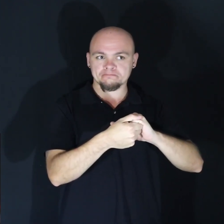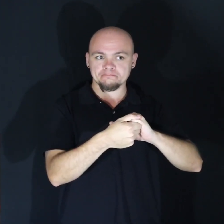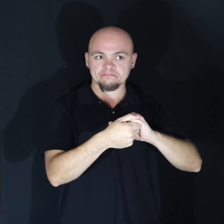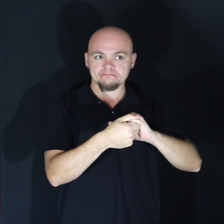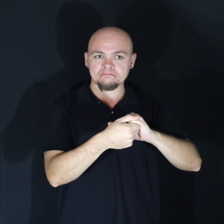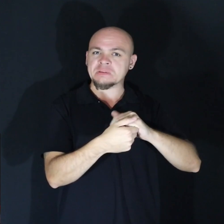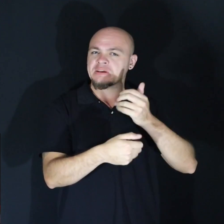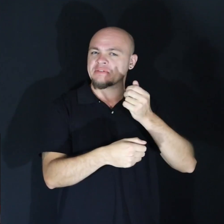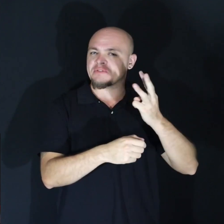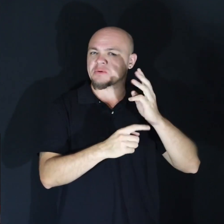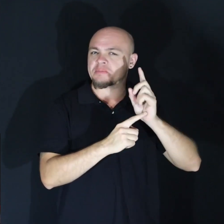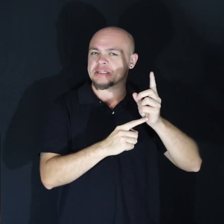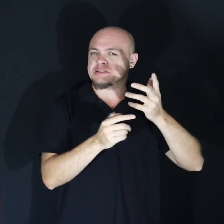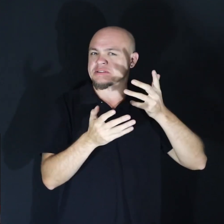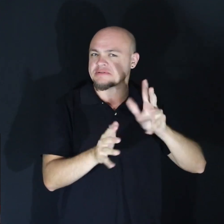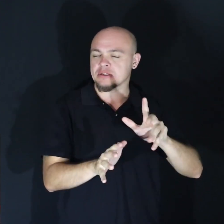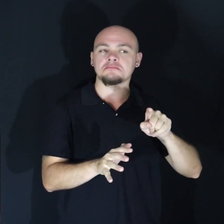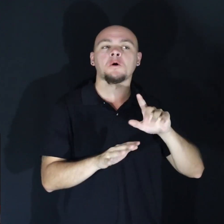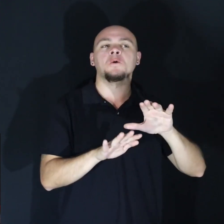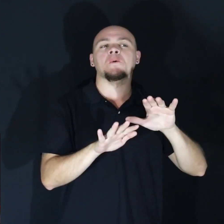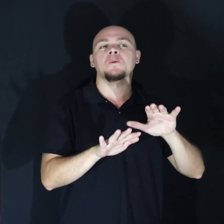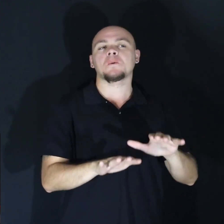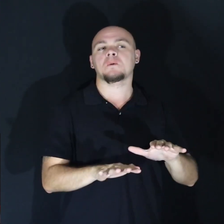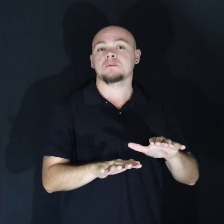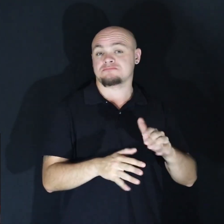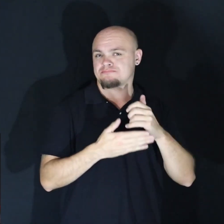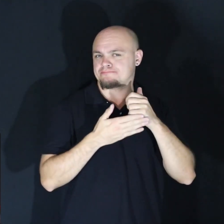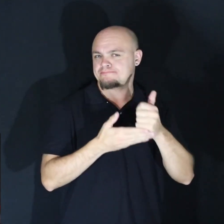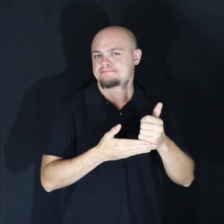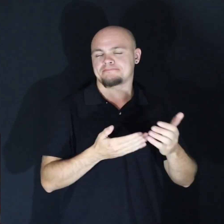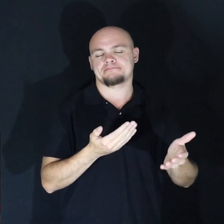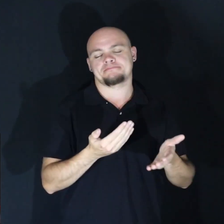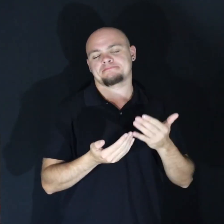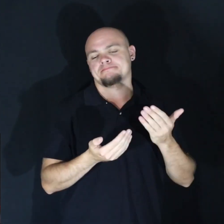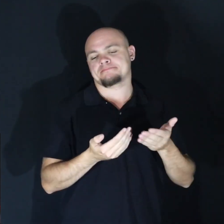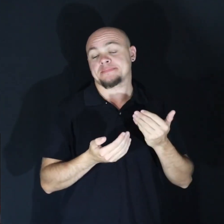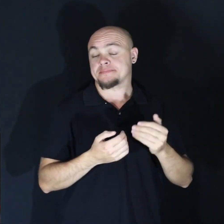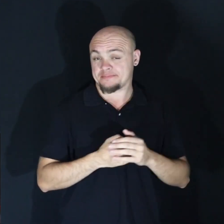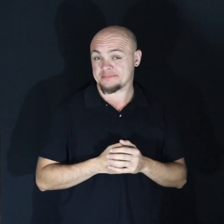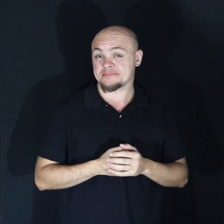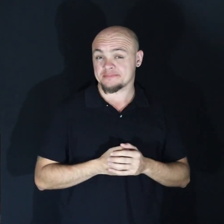After a few minutes, a calmness came over her, and we were able to help her much more effectively.